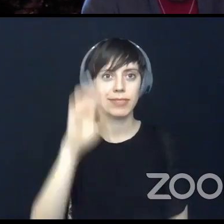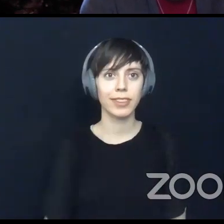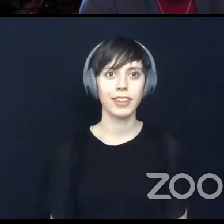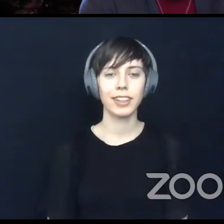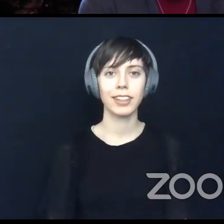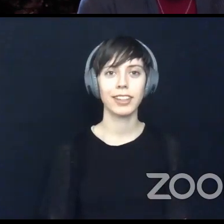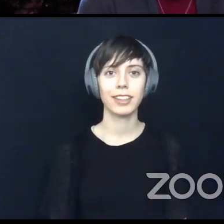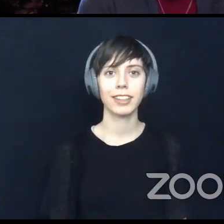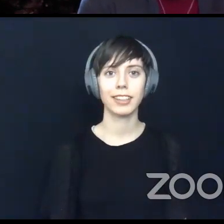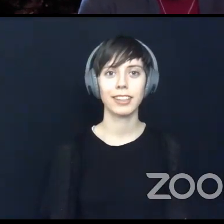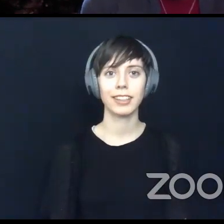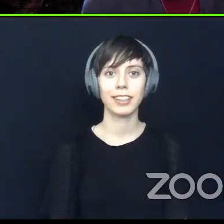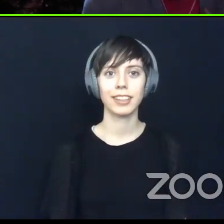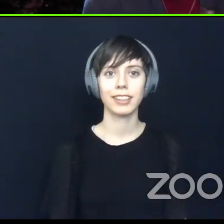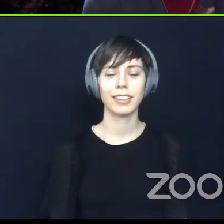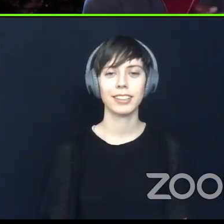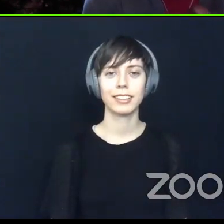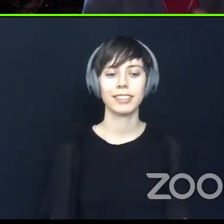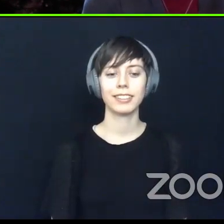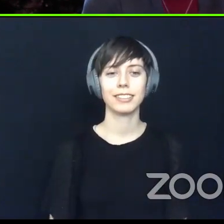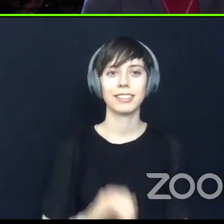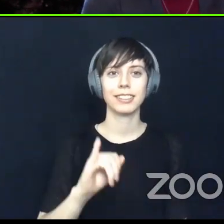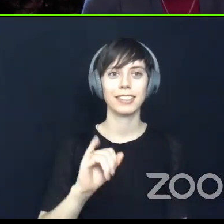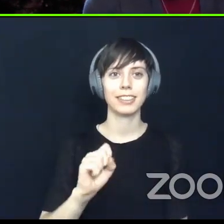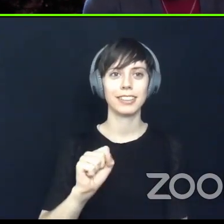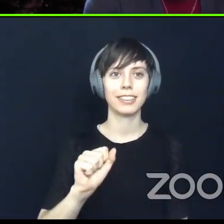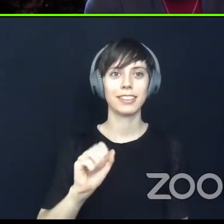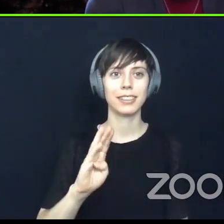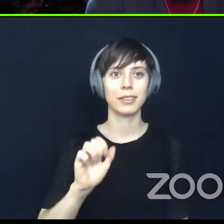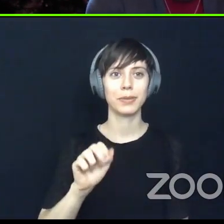You got this. Okay. Yes.